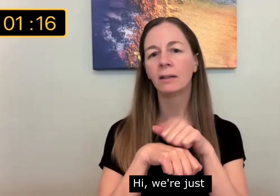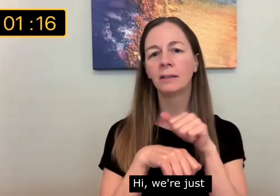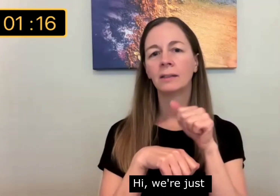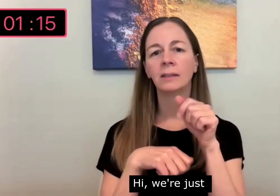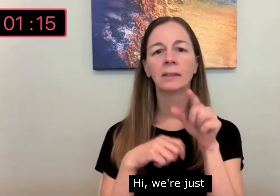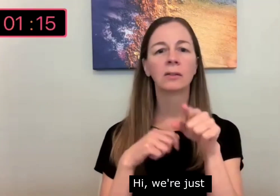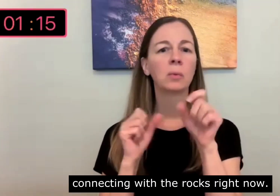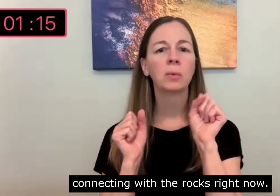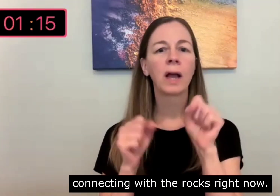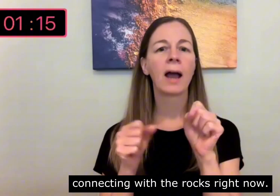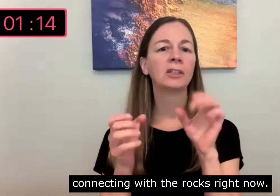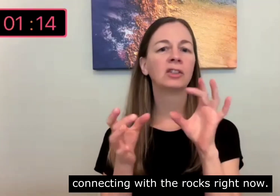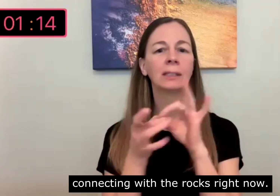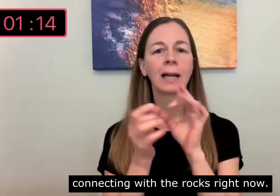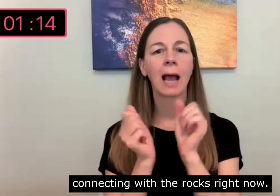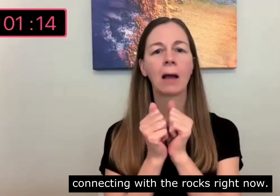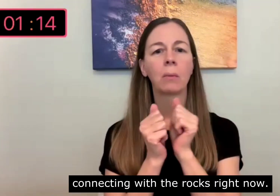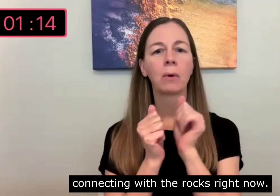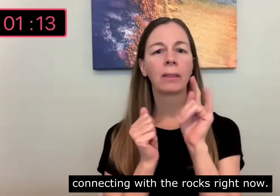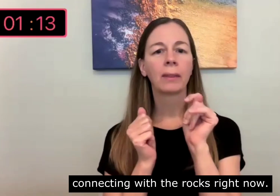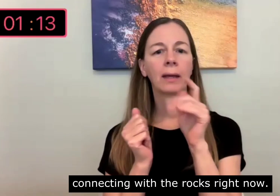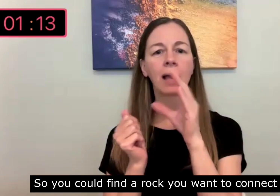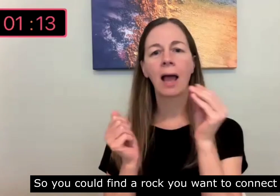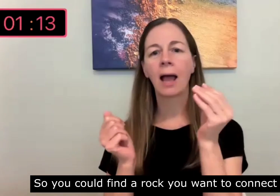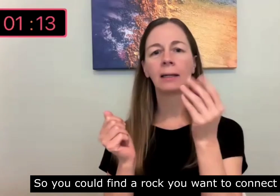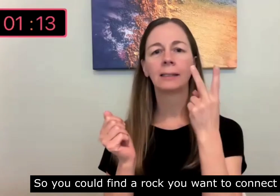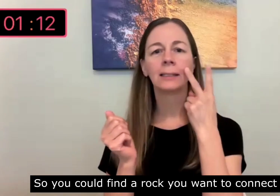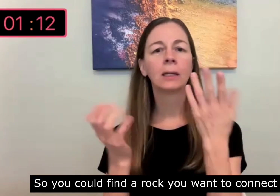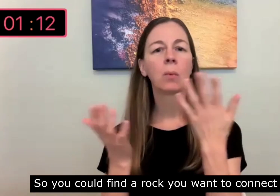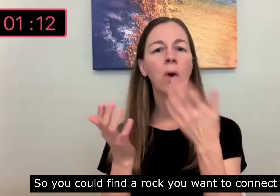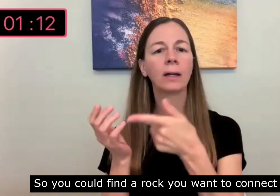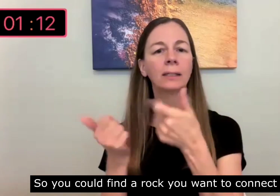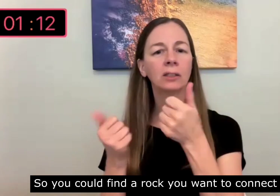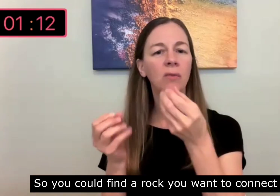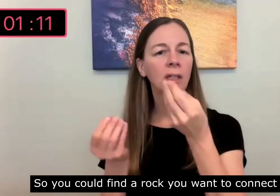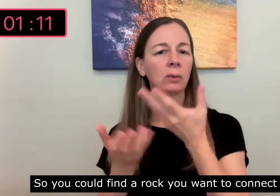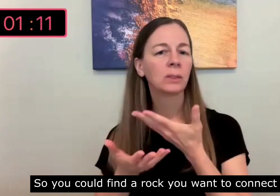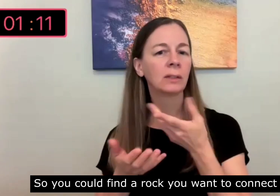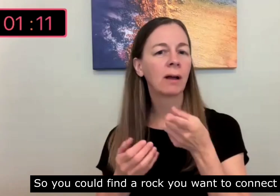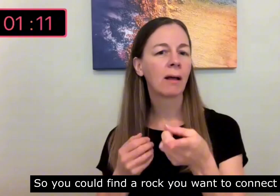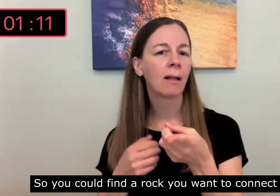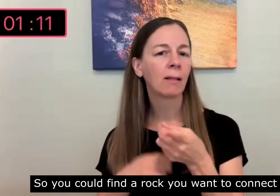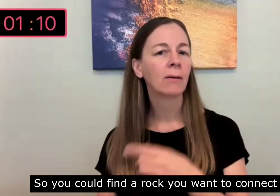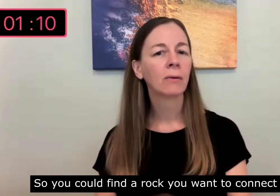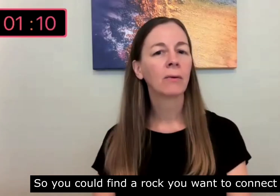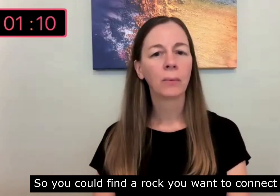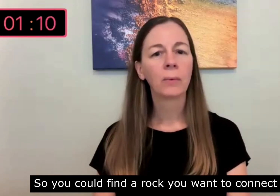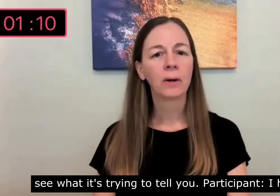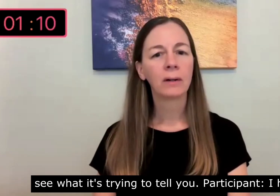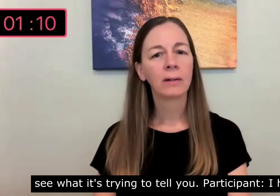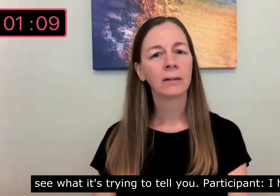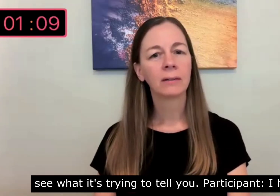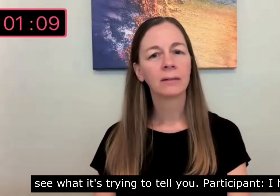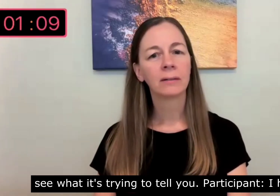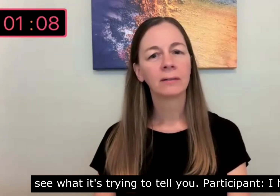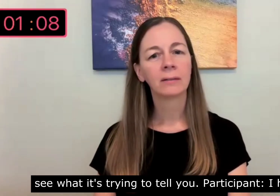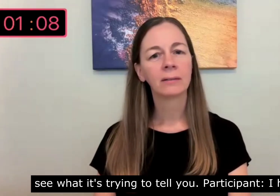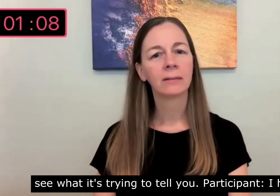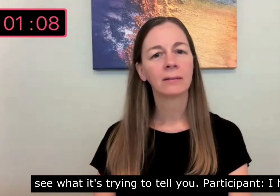We're just connecting with the rocks right now, so you could find a rock you want to connect with, see what it's trying to tell you.